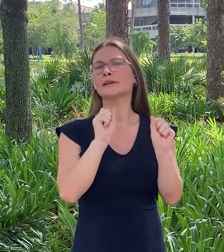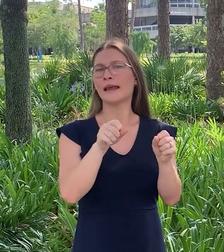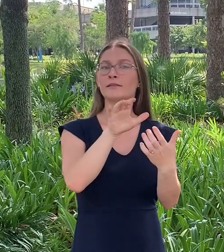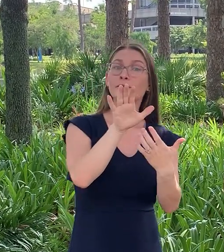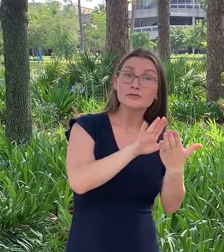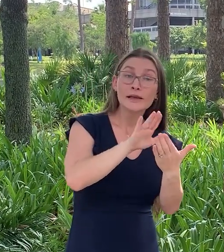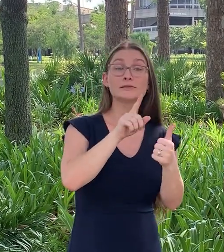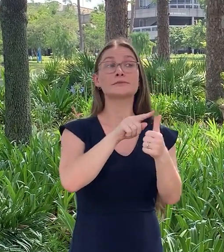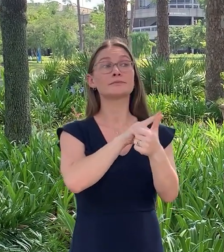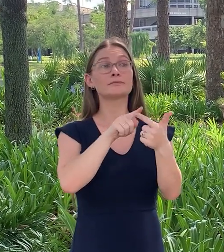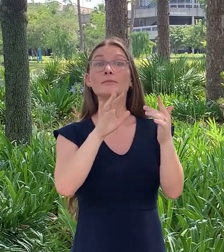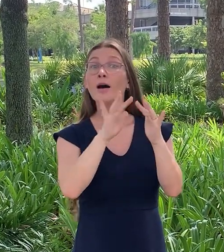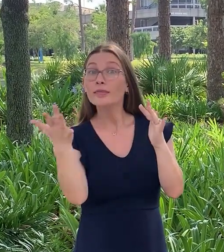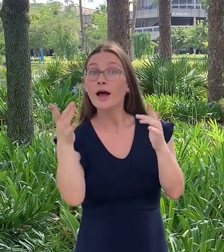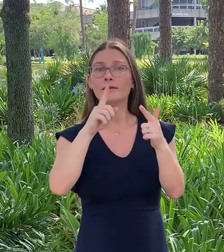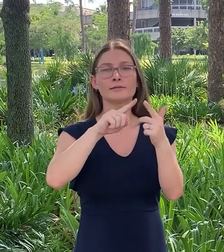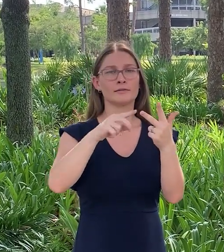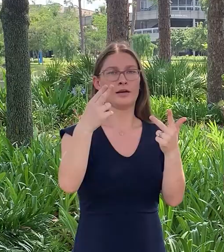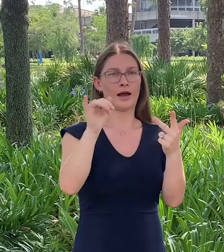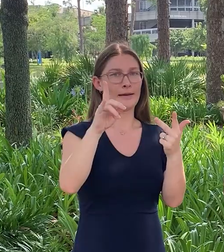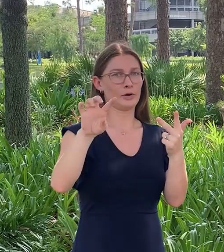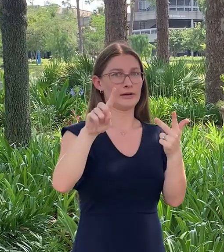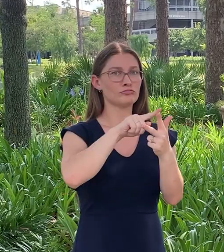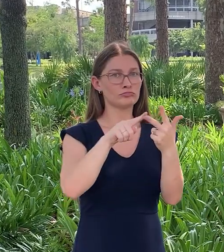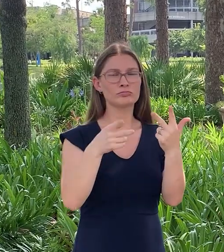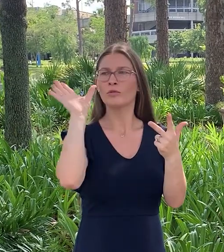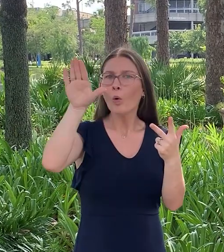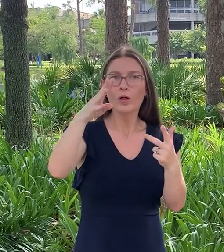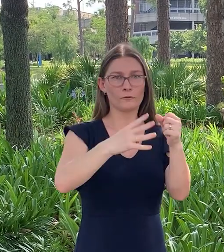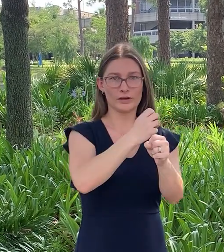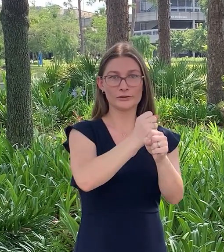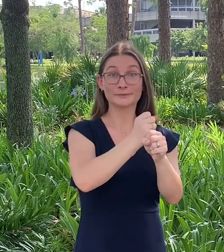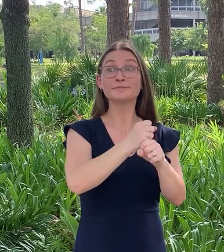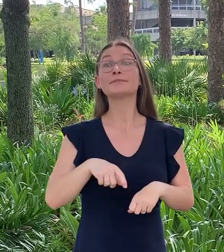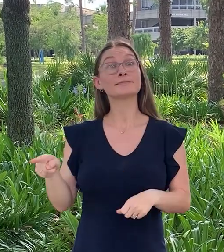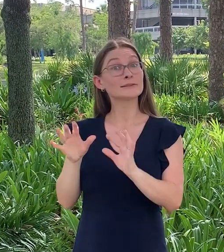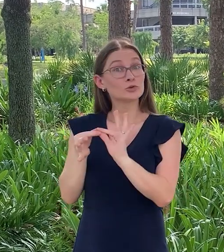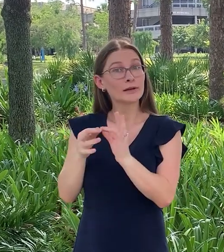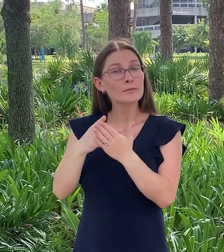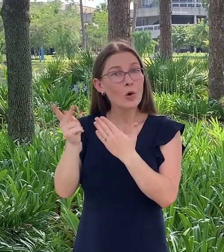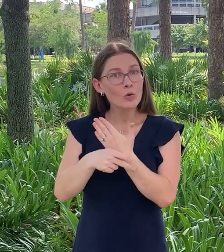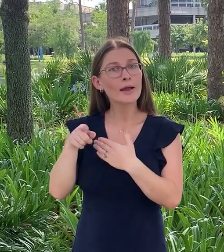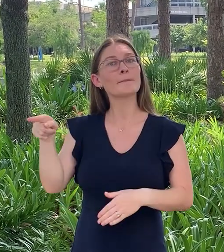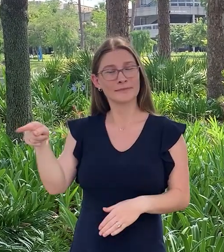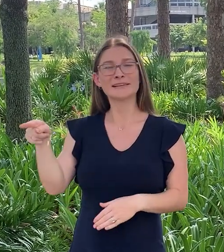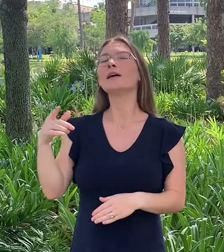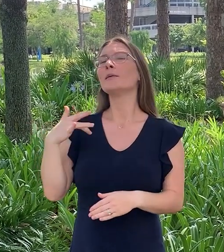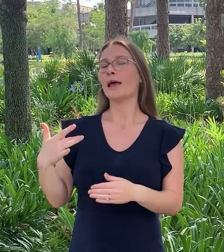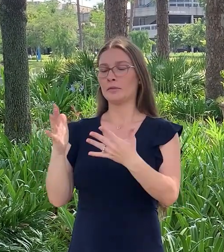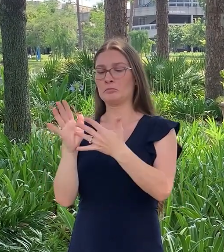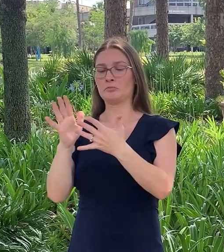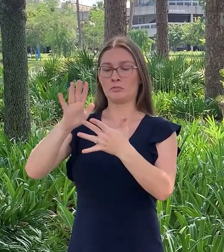classes face-to-face, online, and hybrid, and that's throughout all 4 years. Whereas in the ASL English Interpreting Program, the first